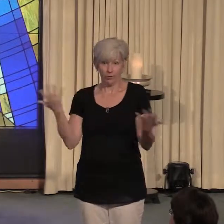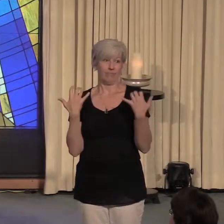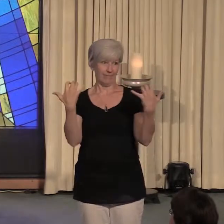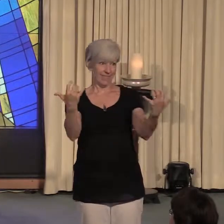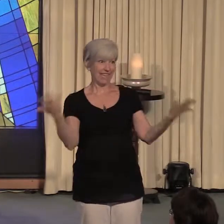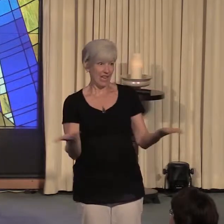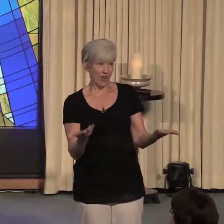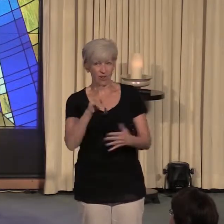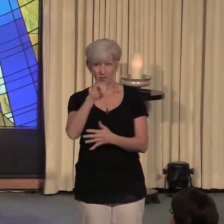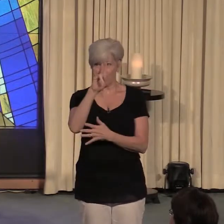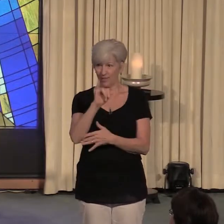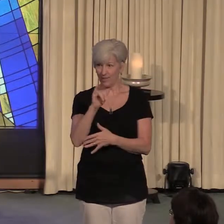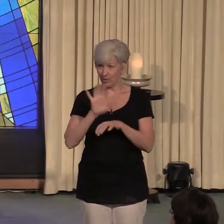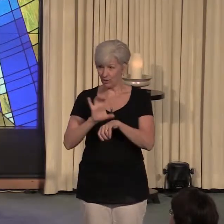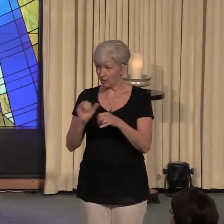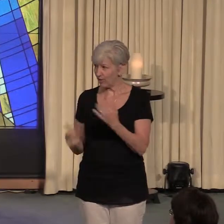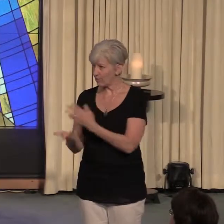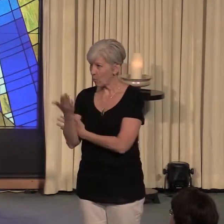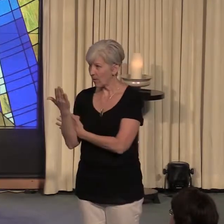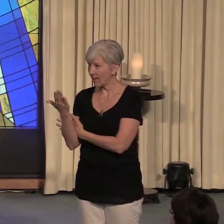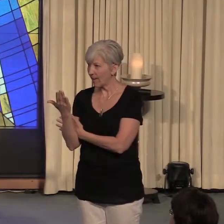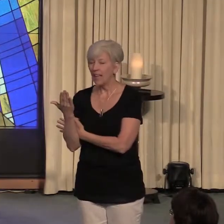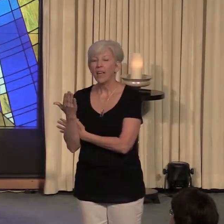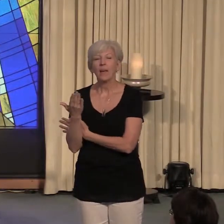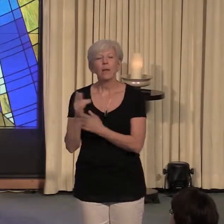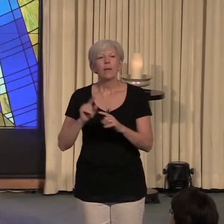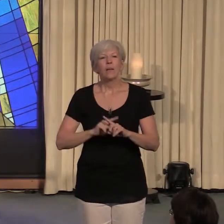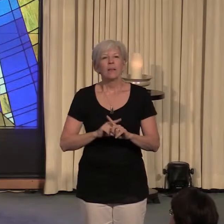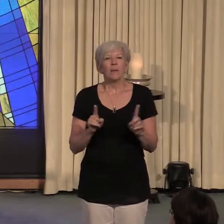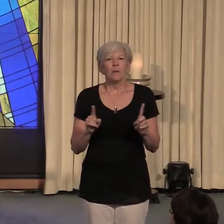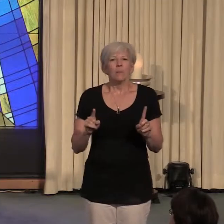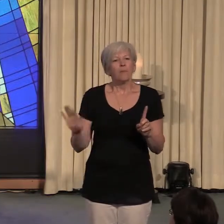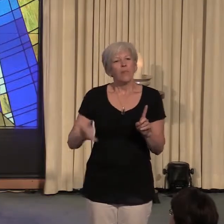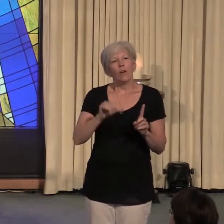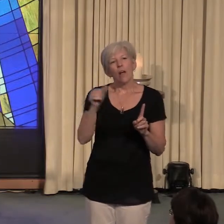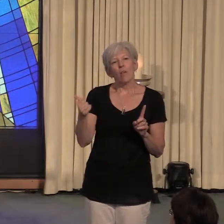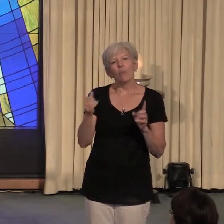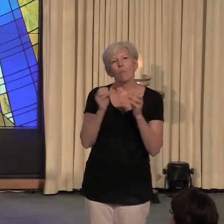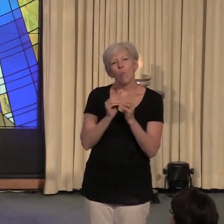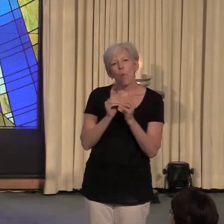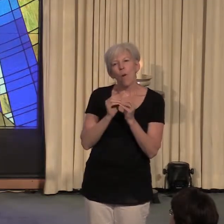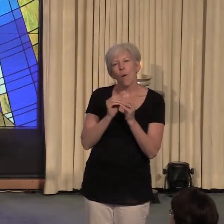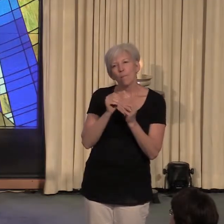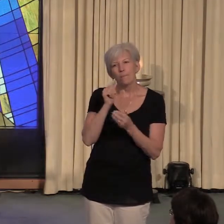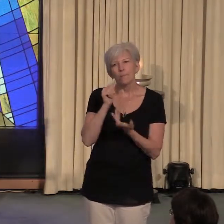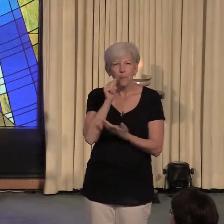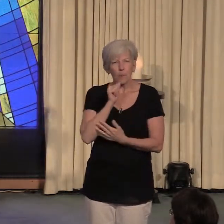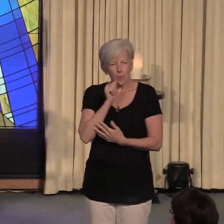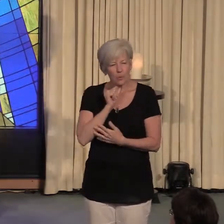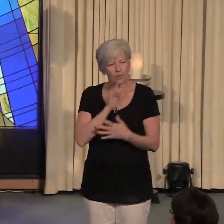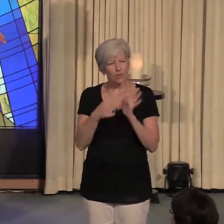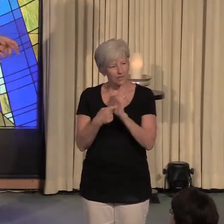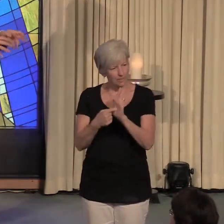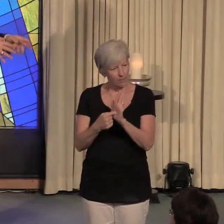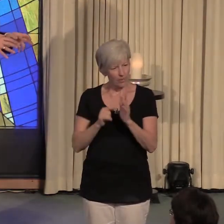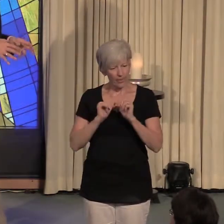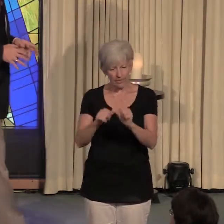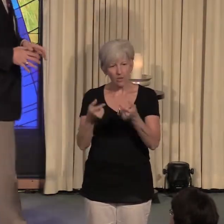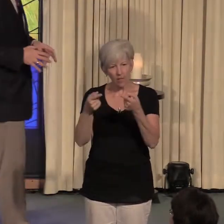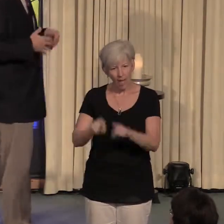okay? Perfectly great example, but there are other more personal examples that still happen to us in